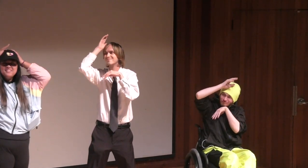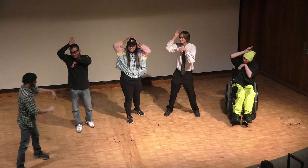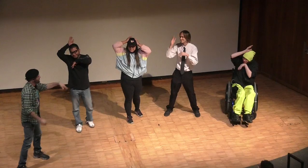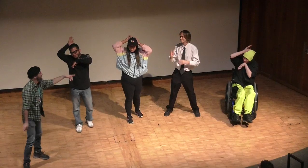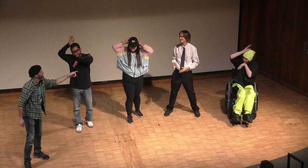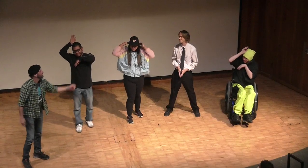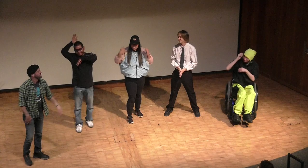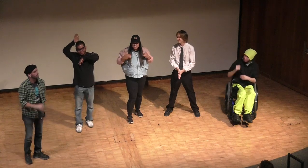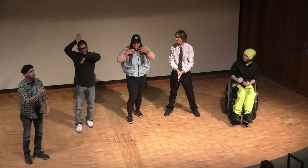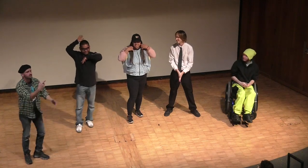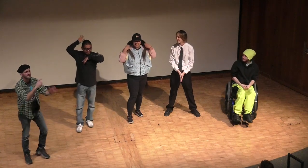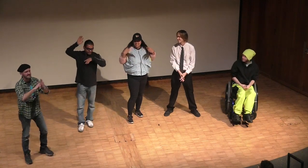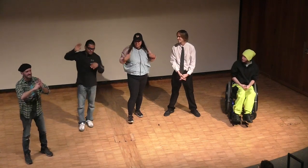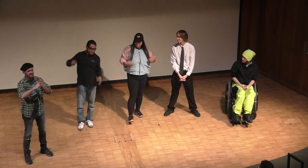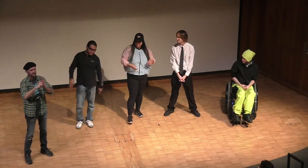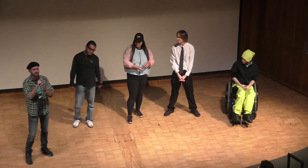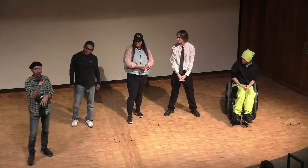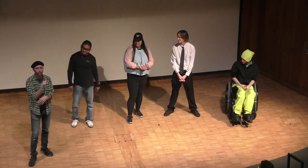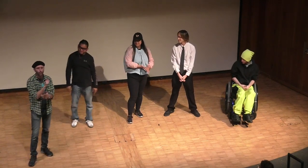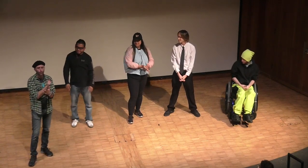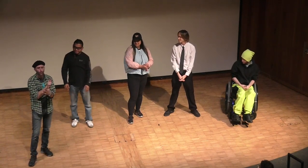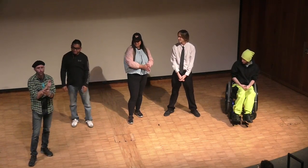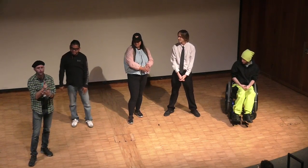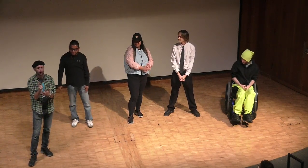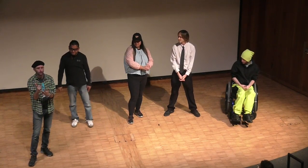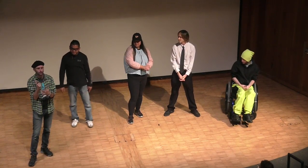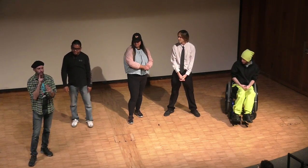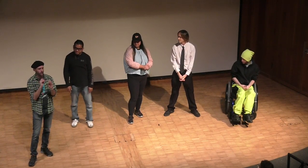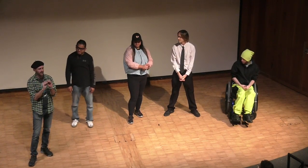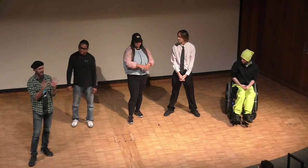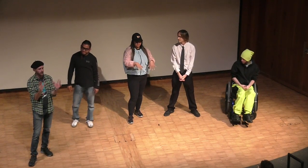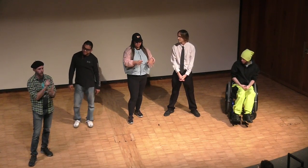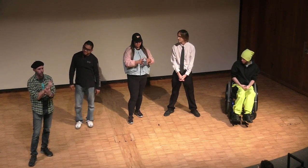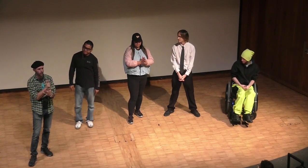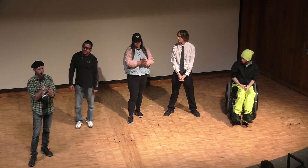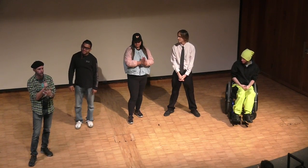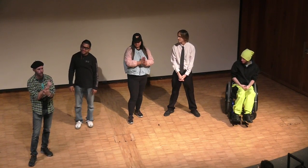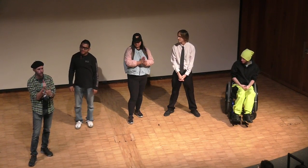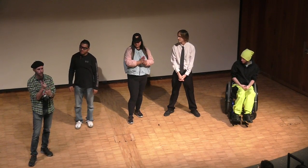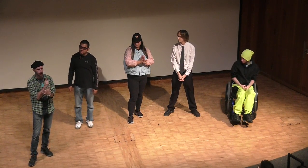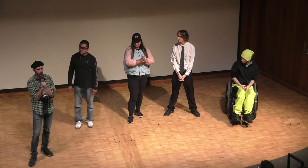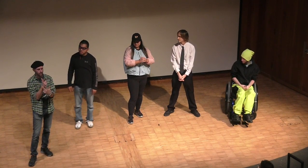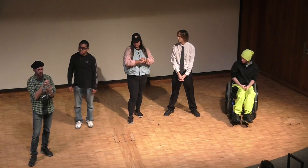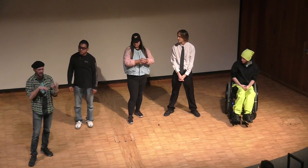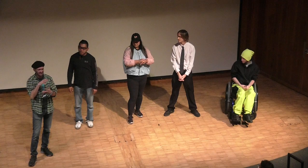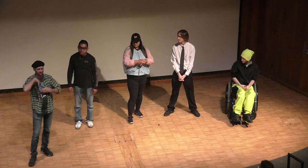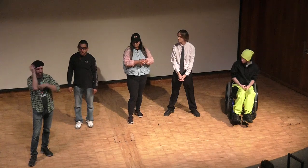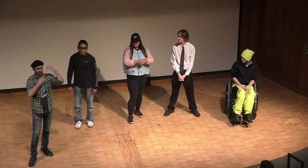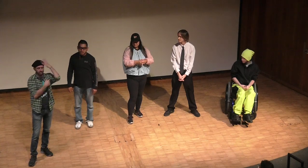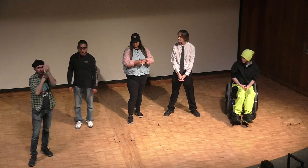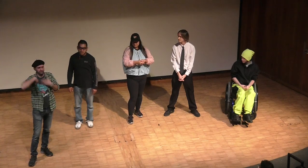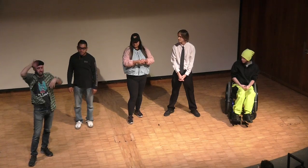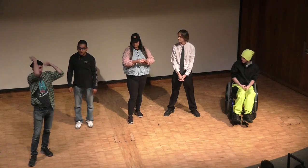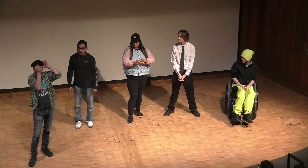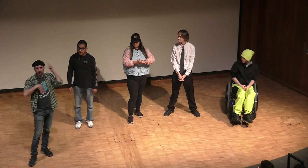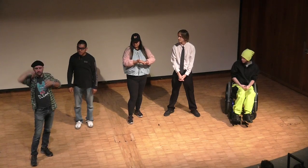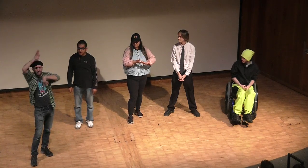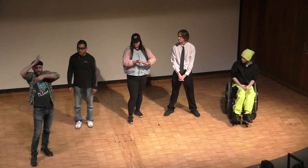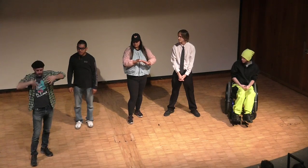Okay, now put your hands down. The key to this is having clear order, not mixing up all the